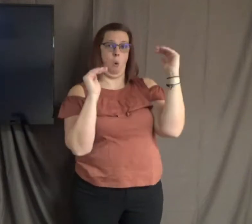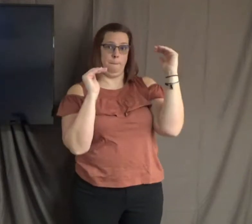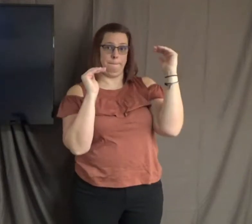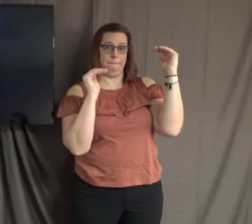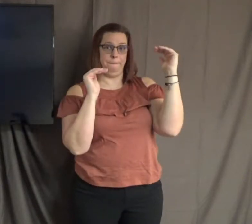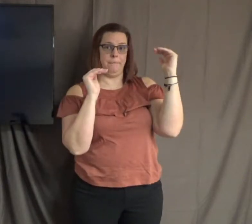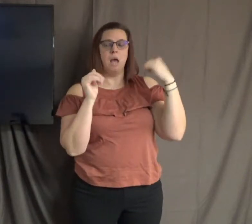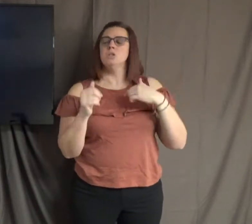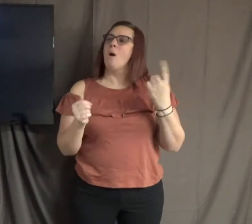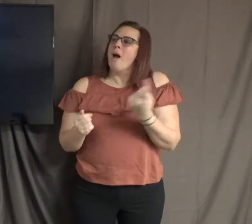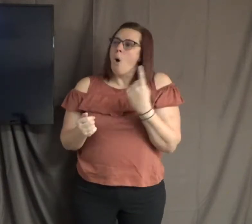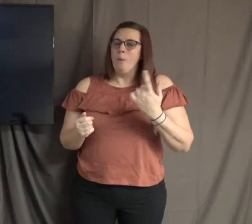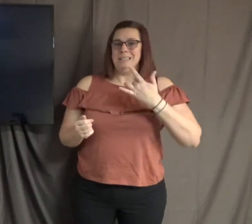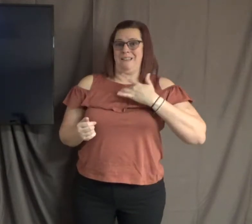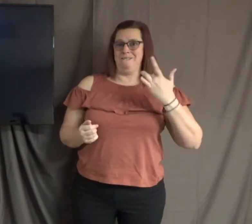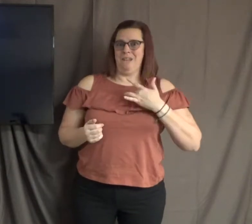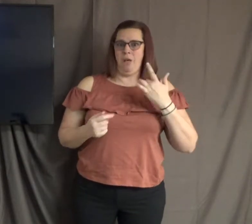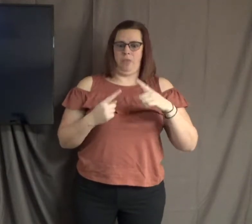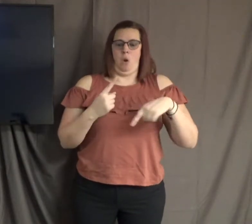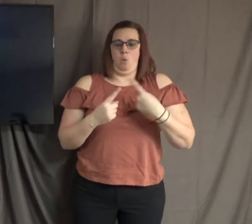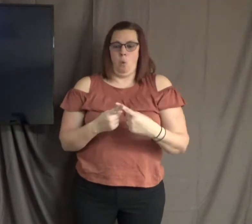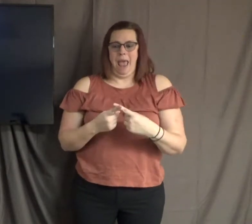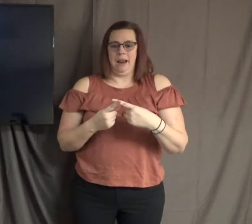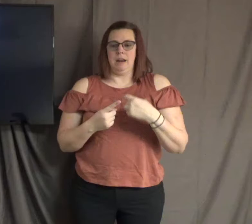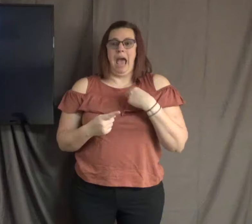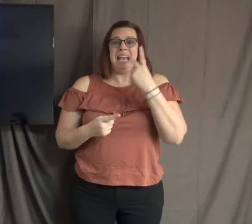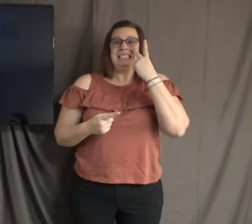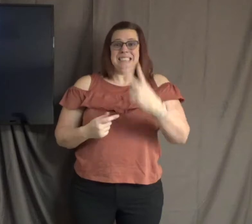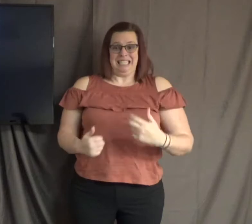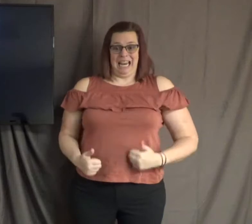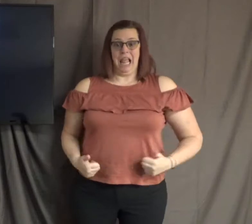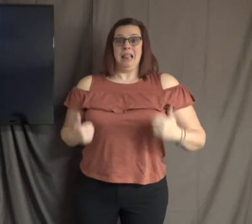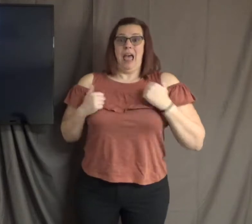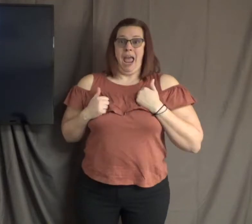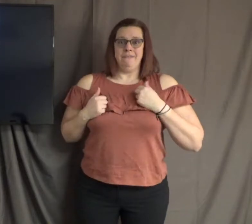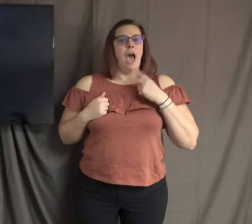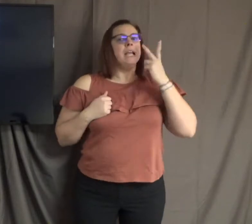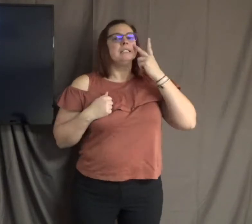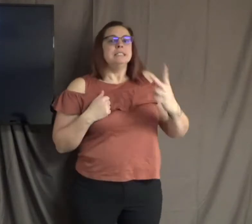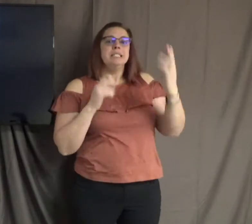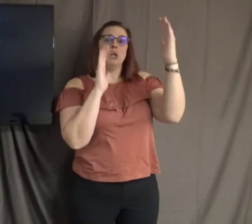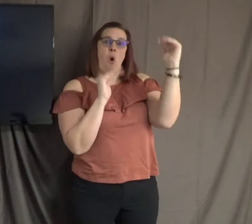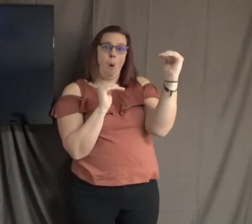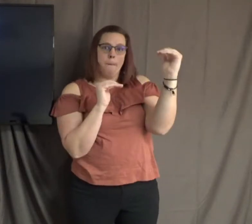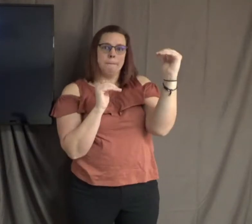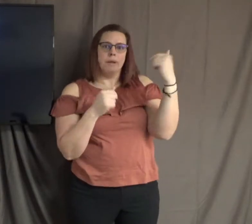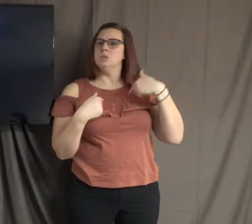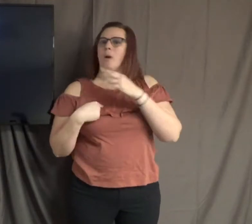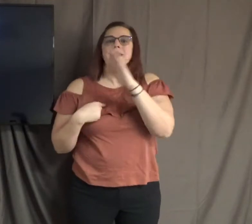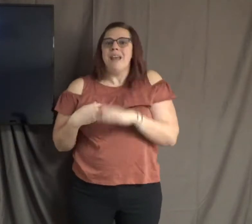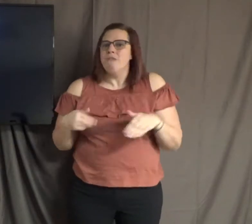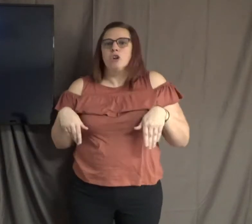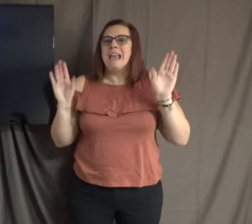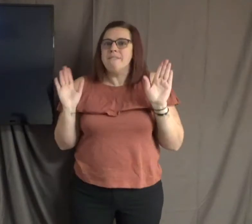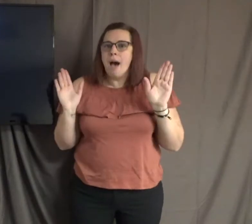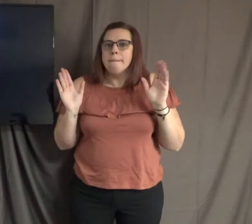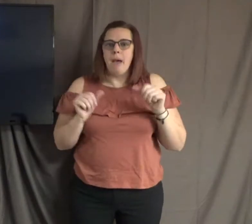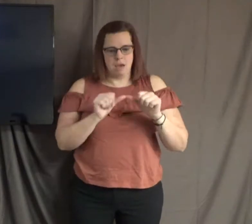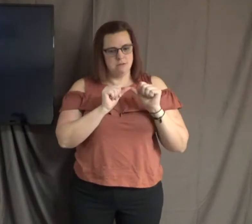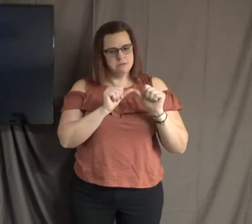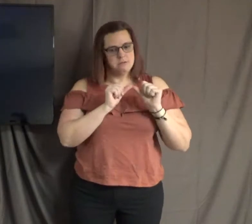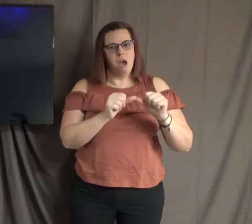there's life, there's hope. I never gave up. I kept running for office until I got it right.